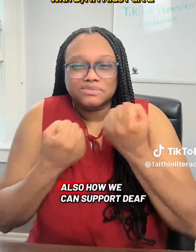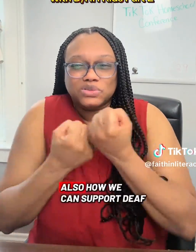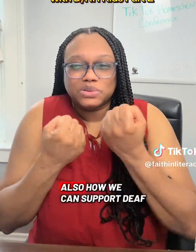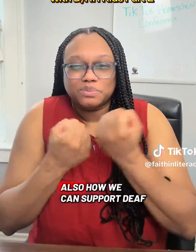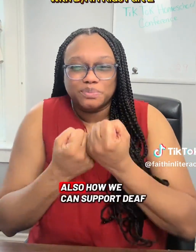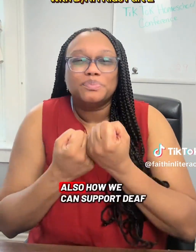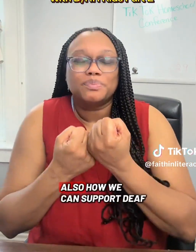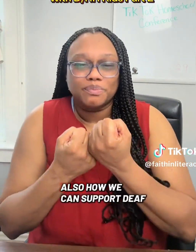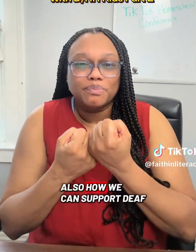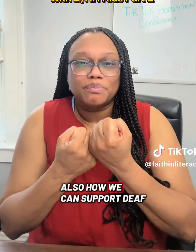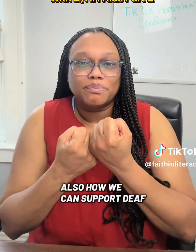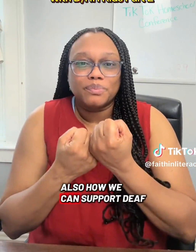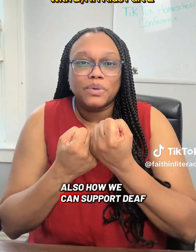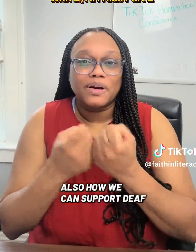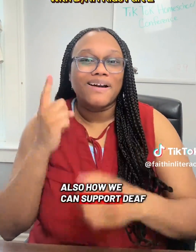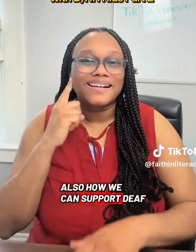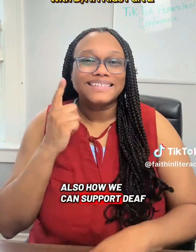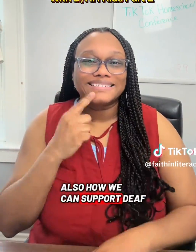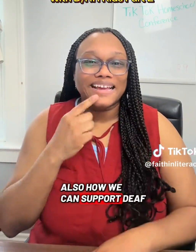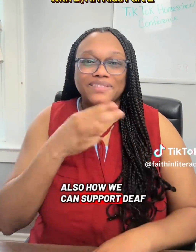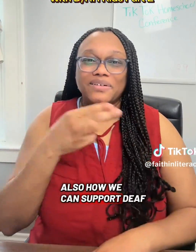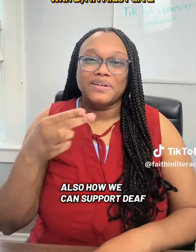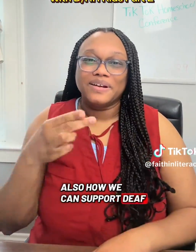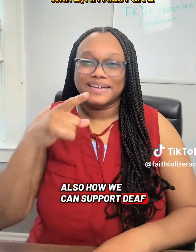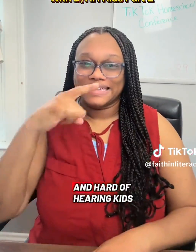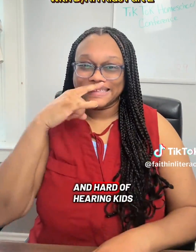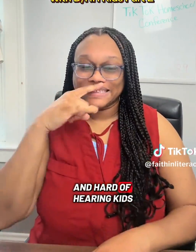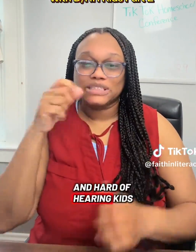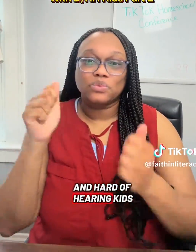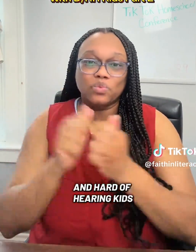Also, how we can support deaf and hard of hearing kids